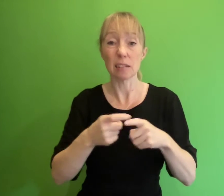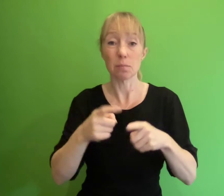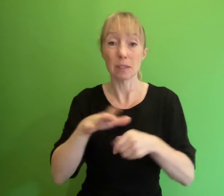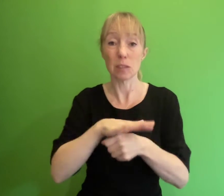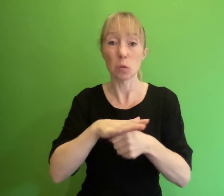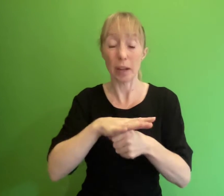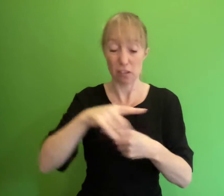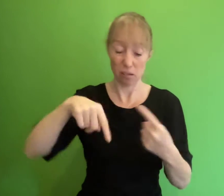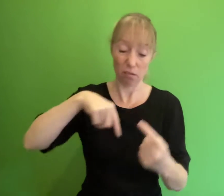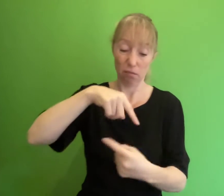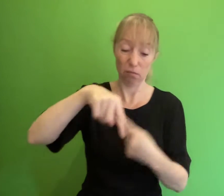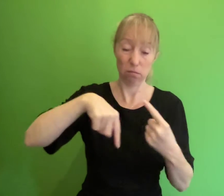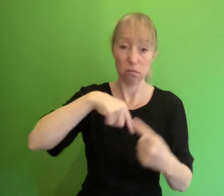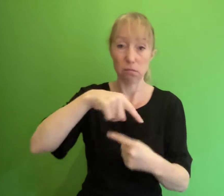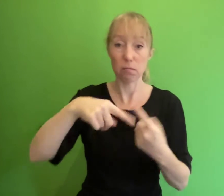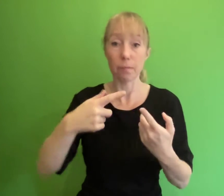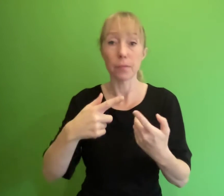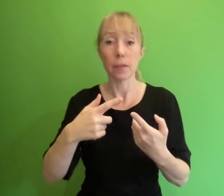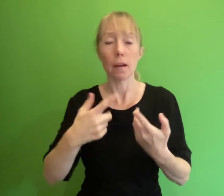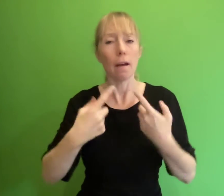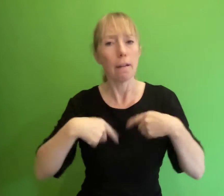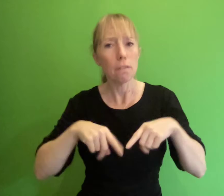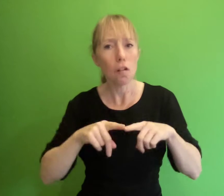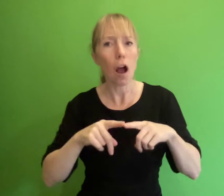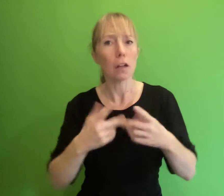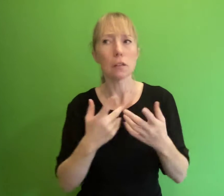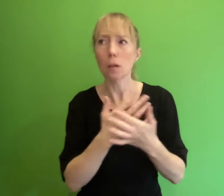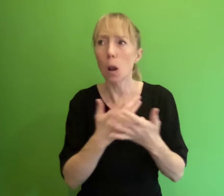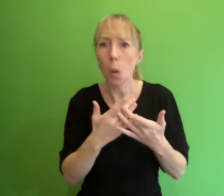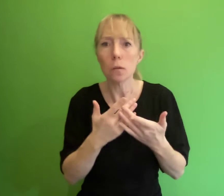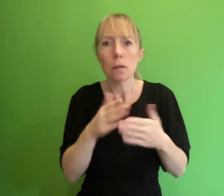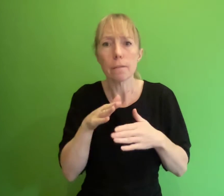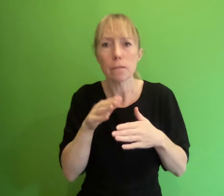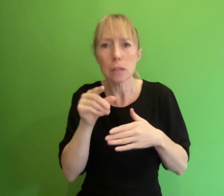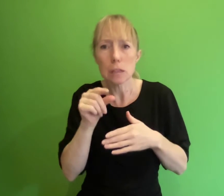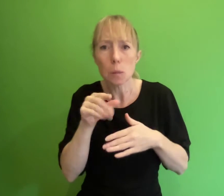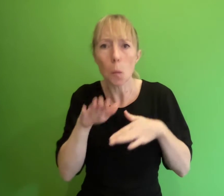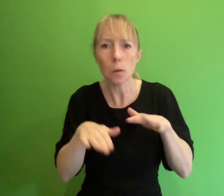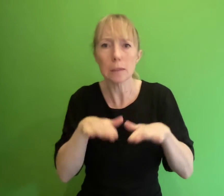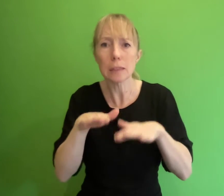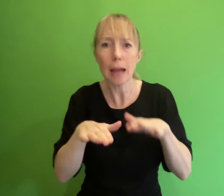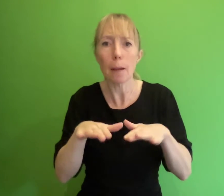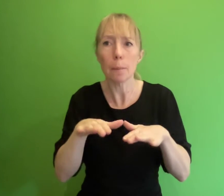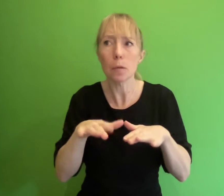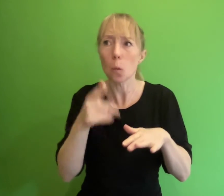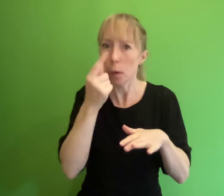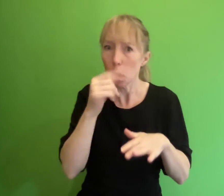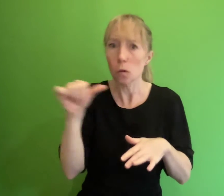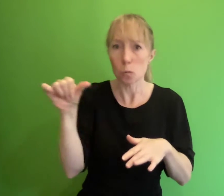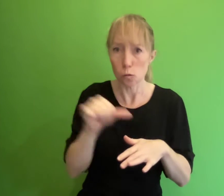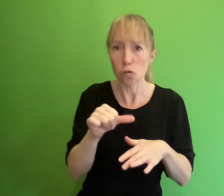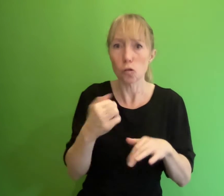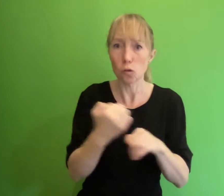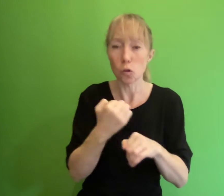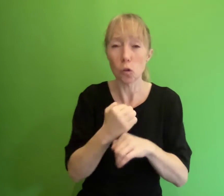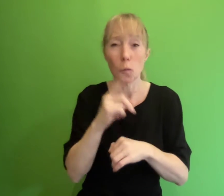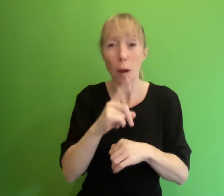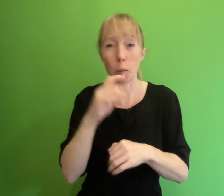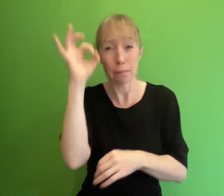For us, there are many small steps we could and should be taking, but we are not always aware of best practice.